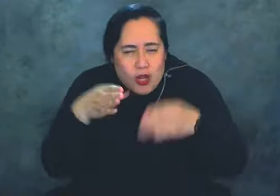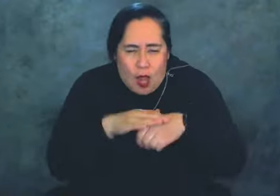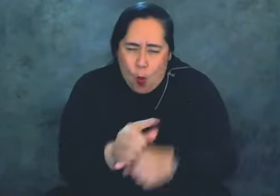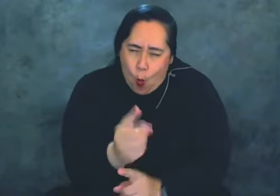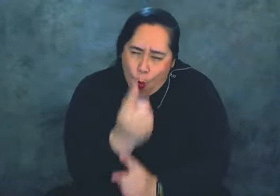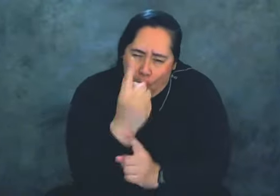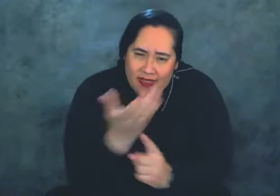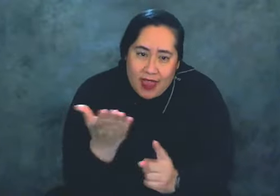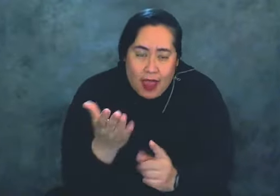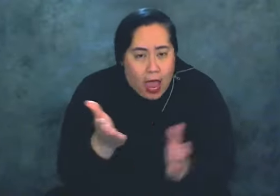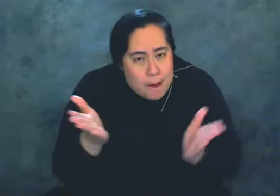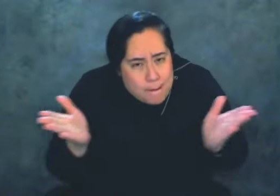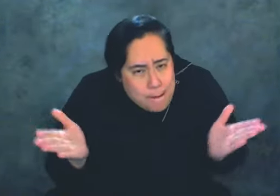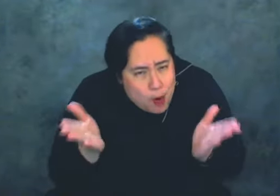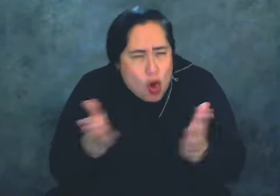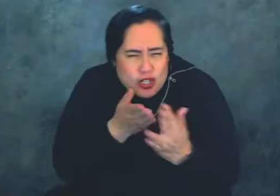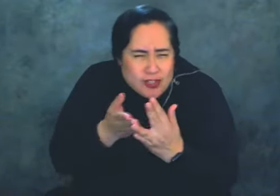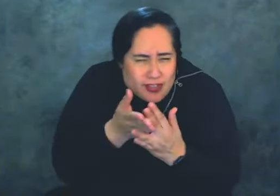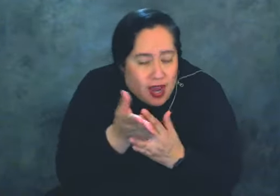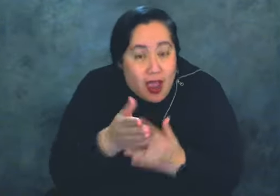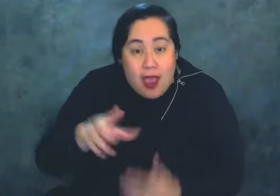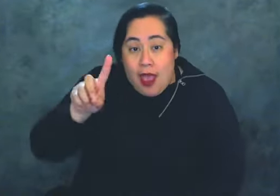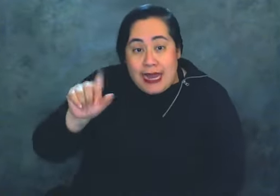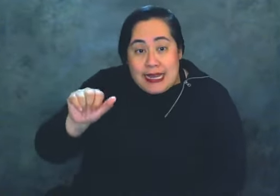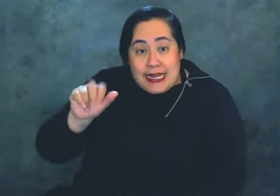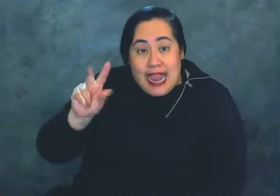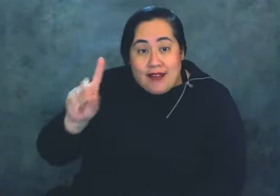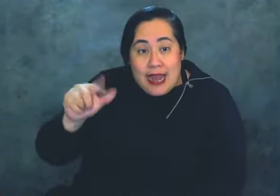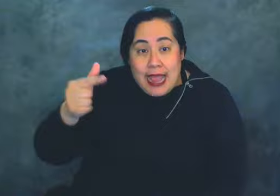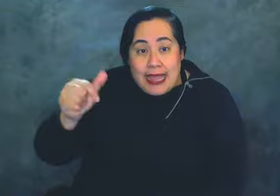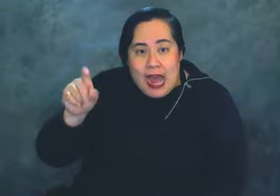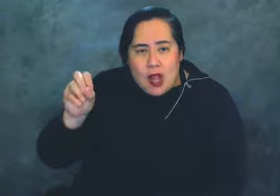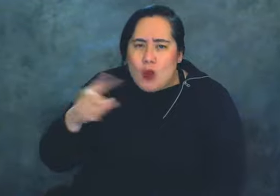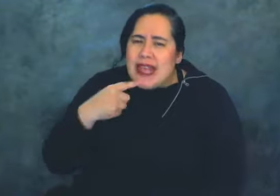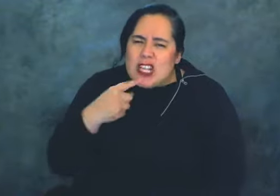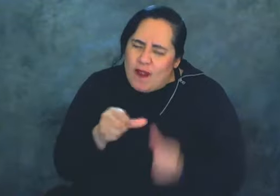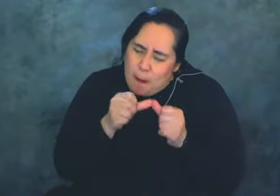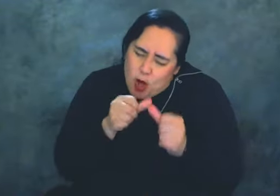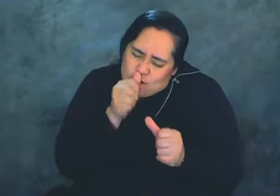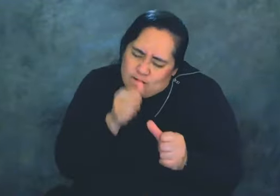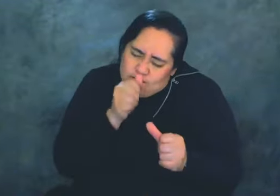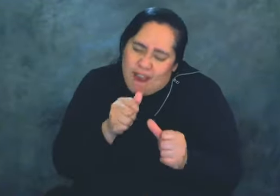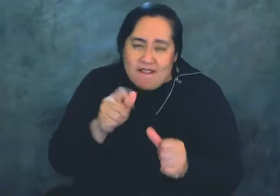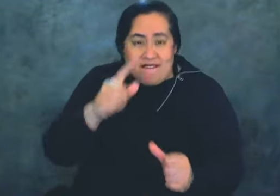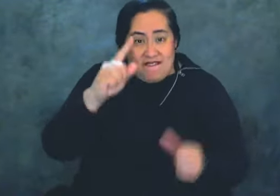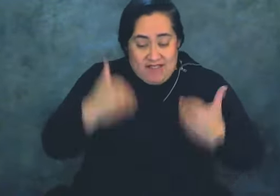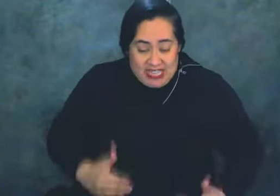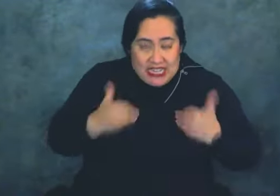And push. David Gallo says, push yourself. Physically, mentally, you've got to push, push, push. You got to push through shyness